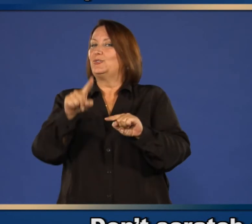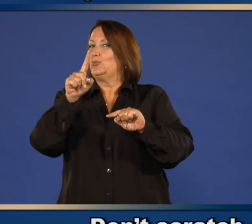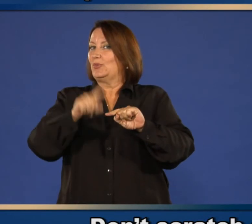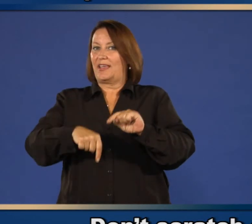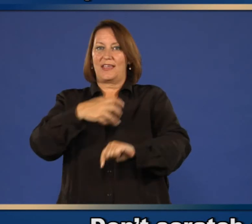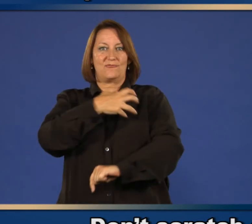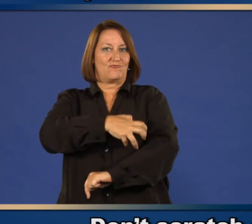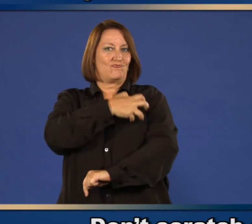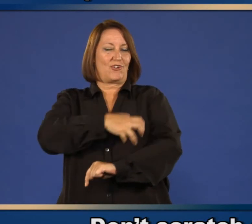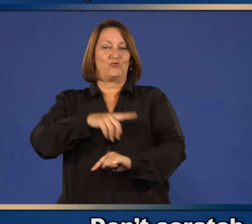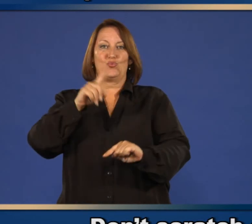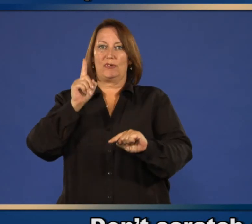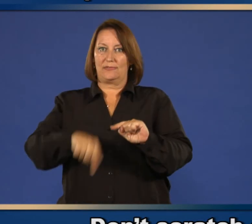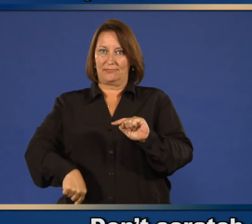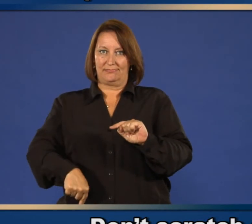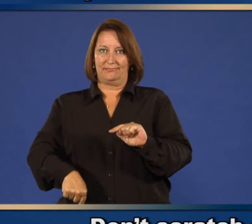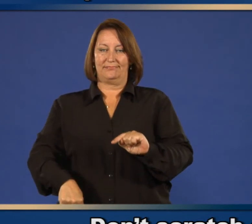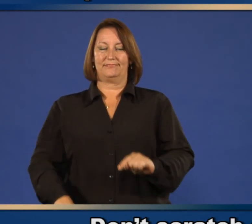should not scratch it.